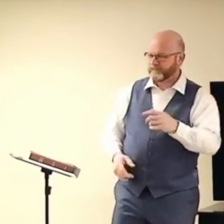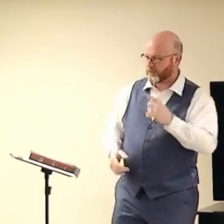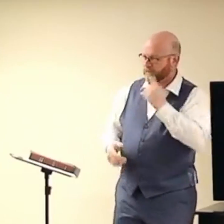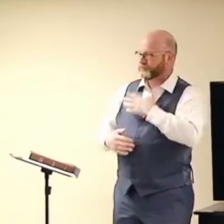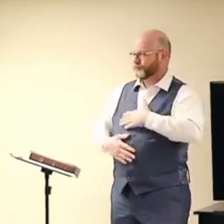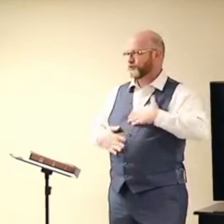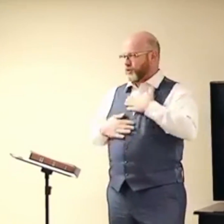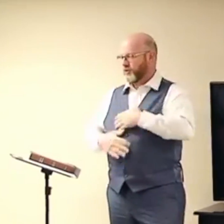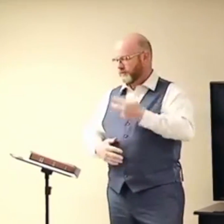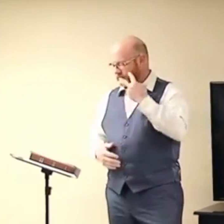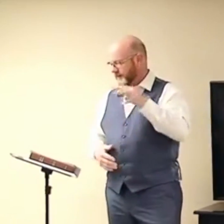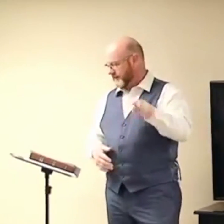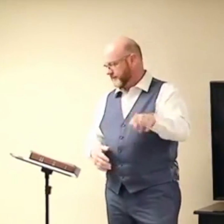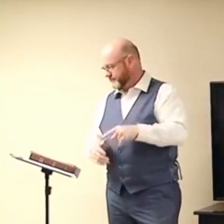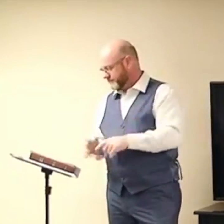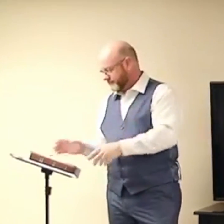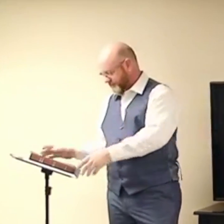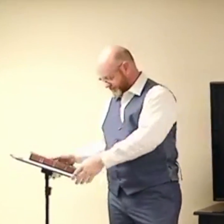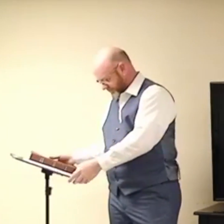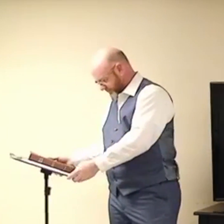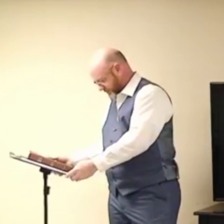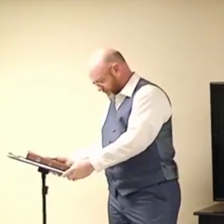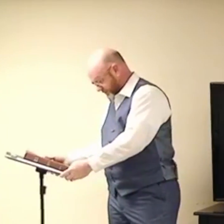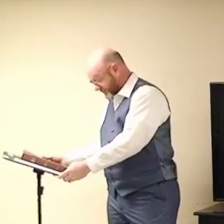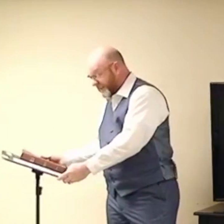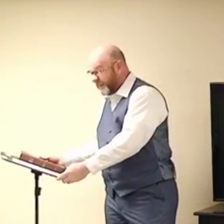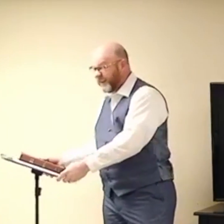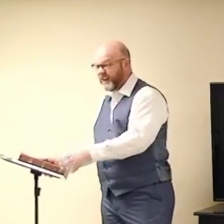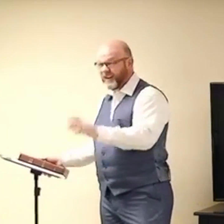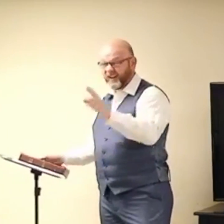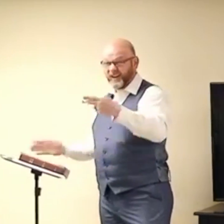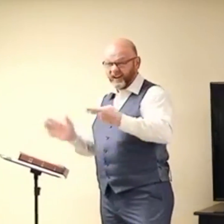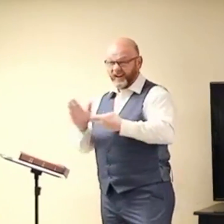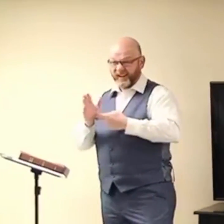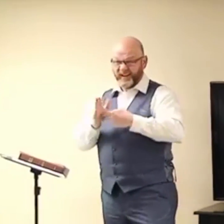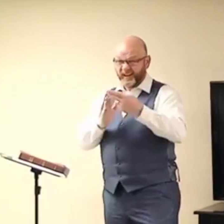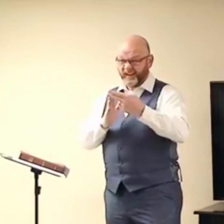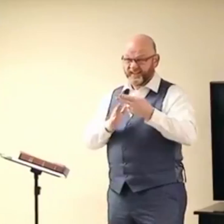great day, and we really appreciate your great faithfulness in attending church.